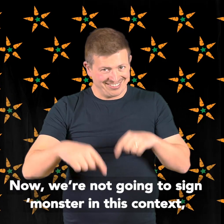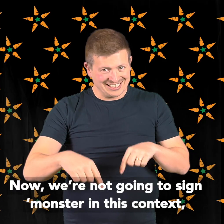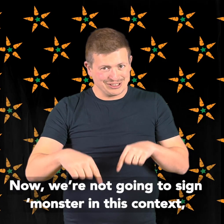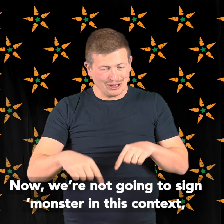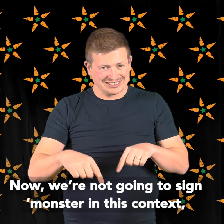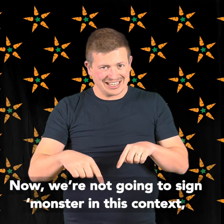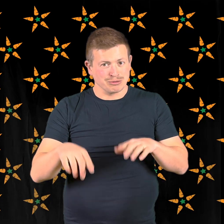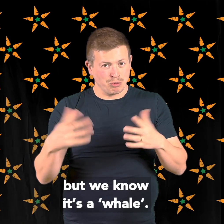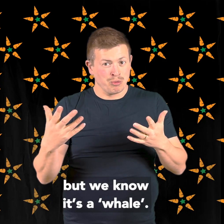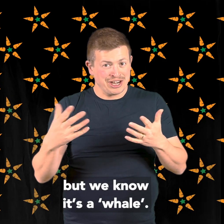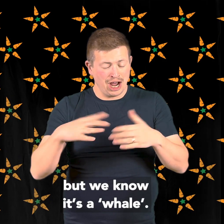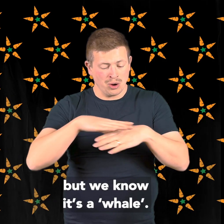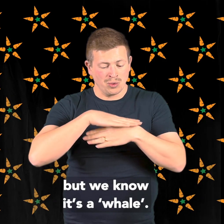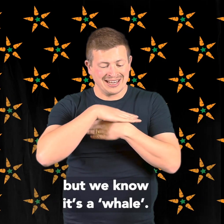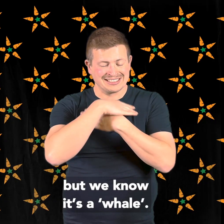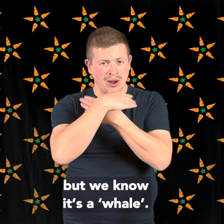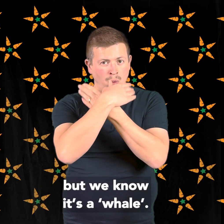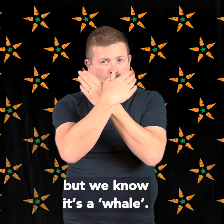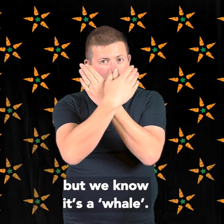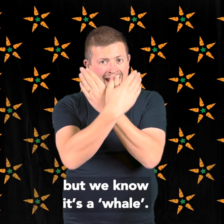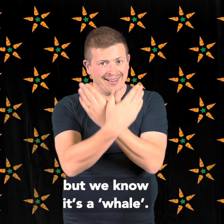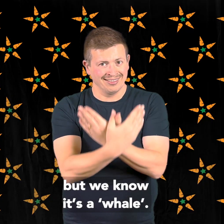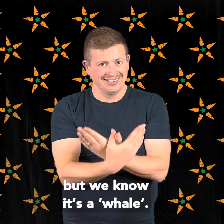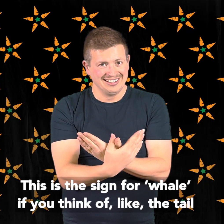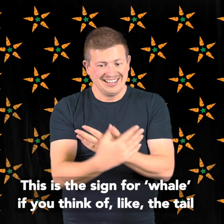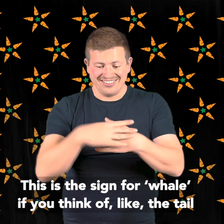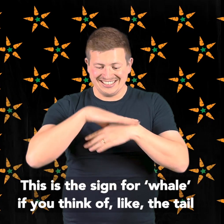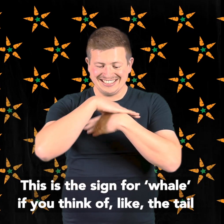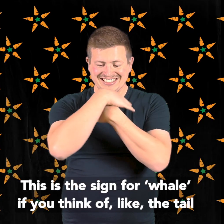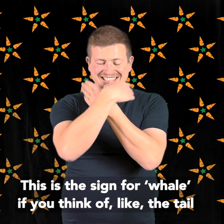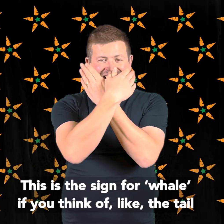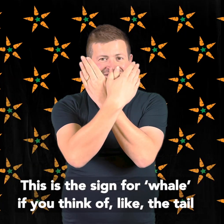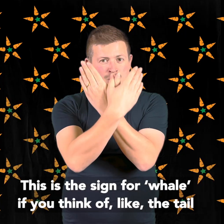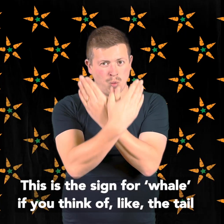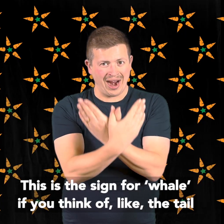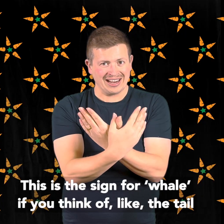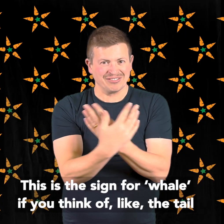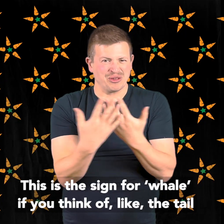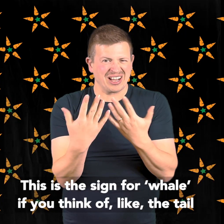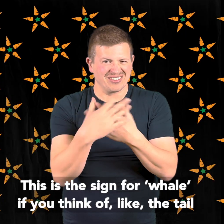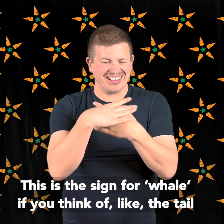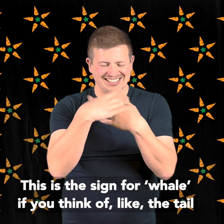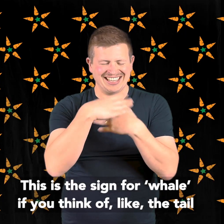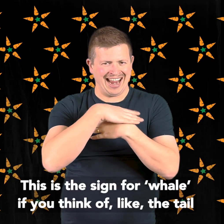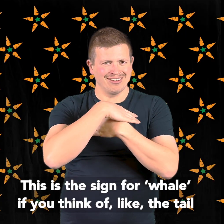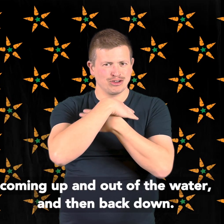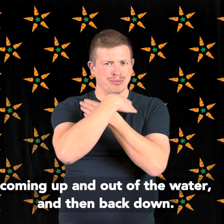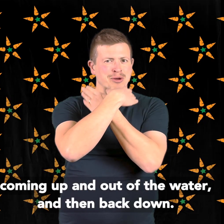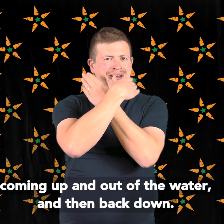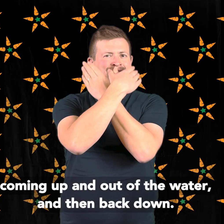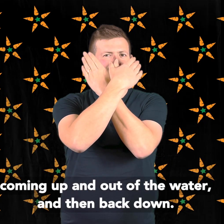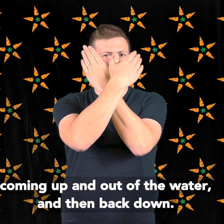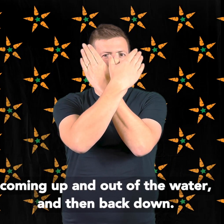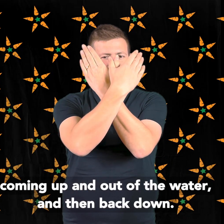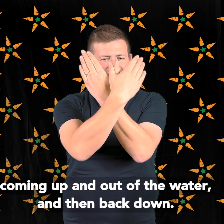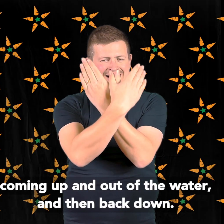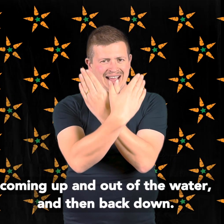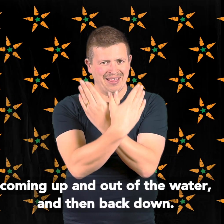this context, but we know it's a whale. This is the sign for whale, if you think of like the tail coming up and out of the water and then